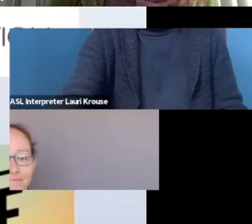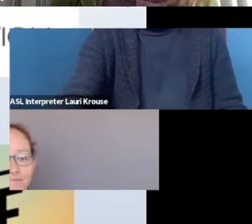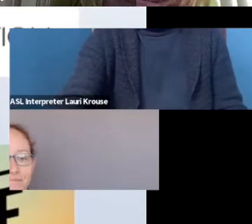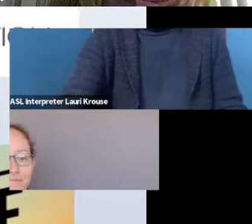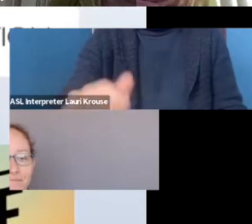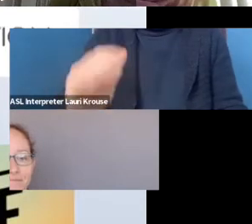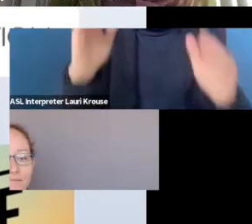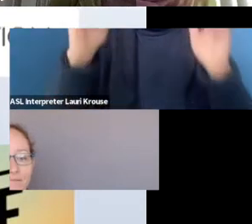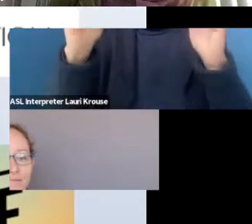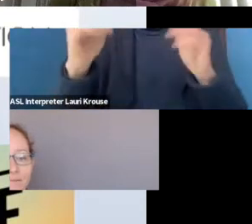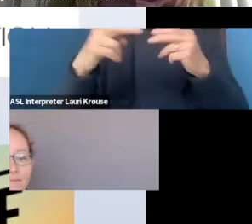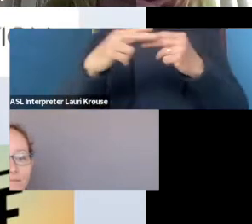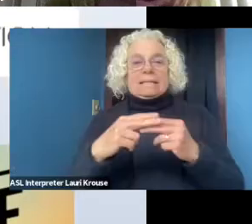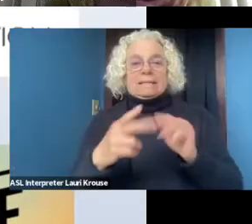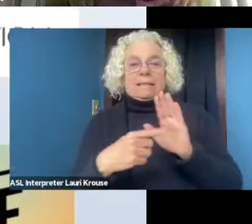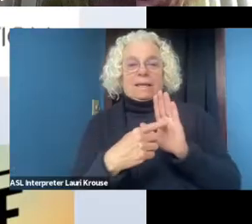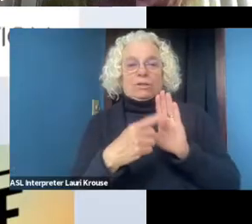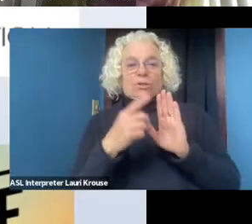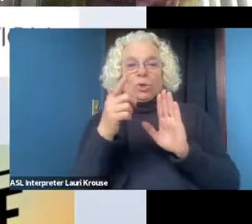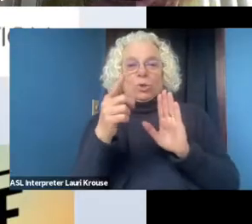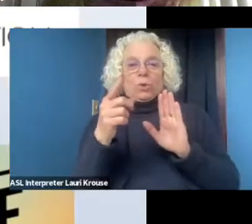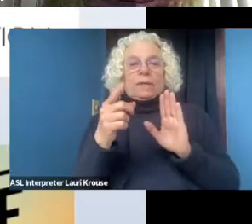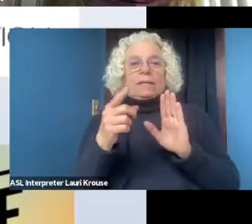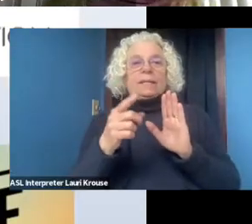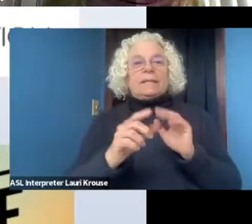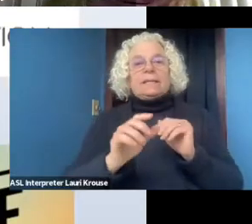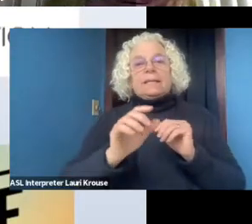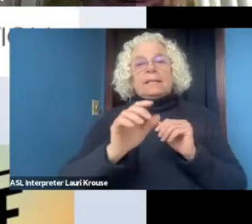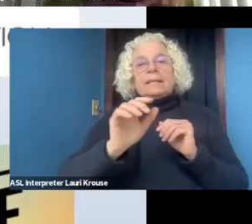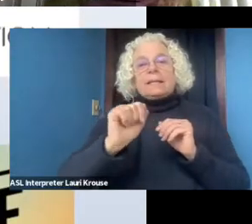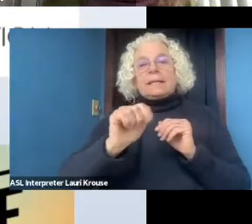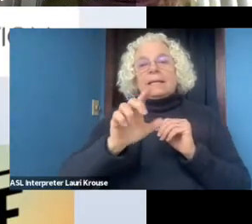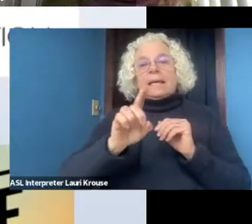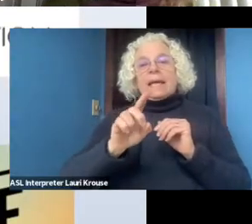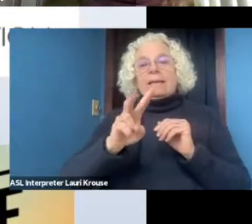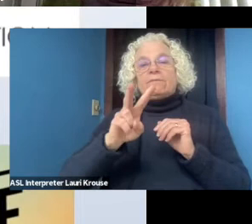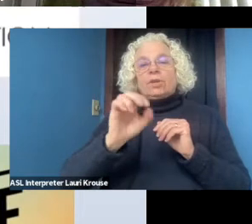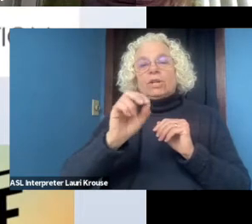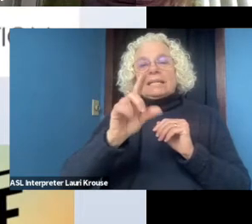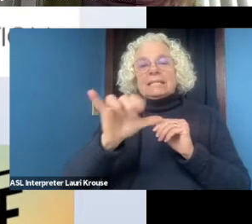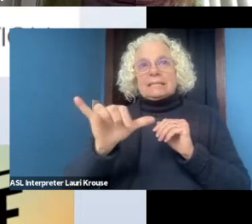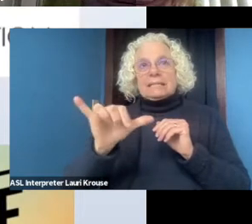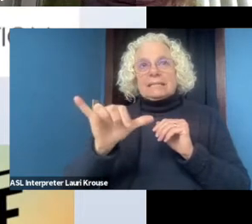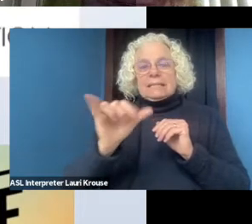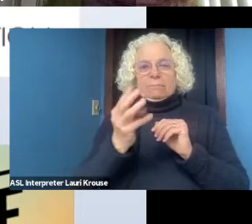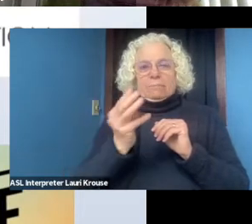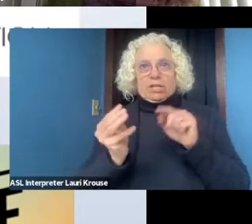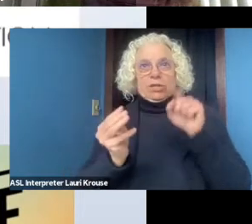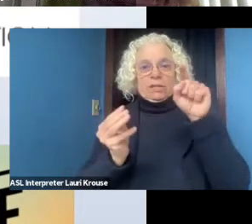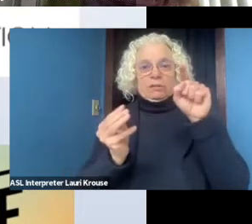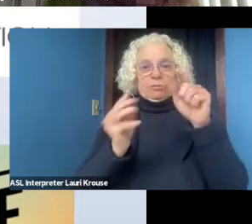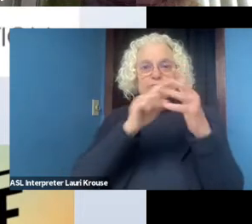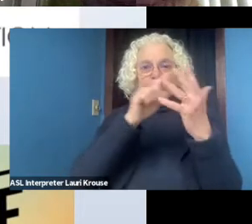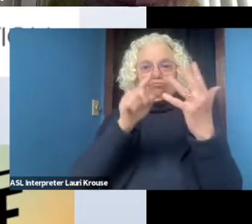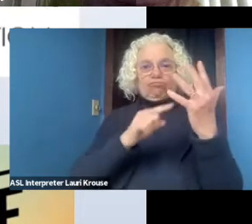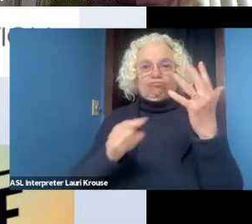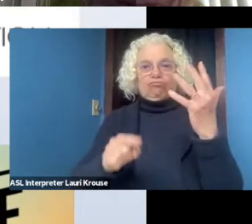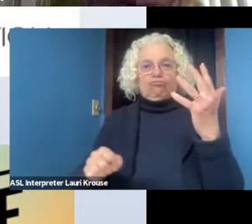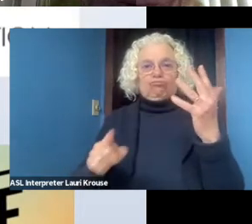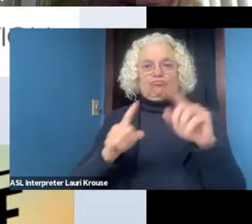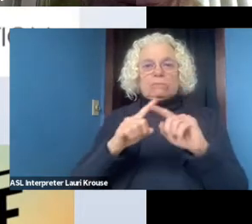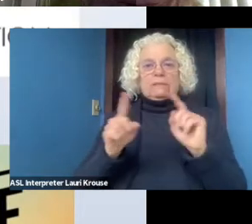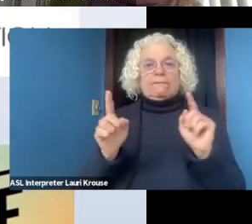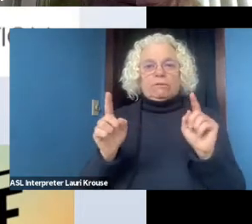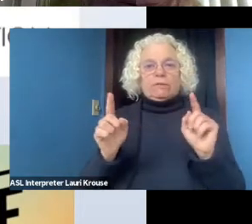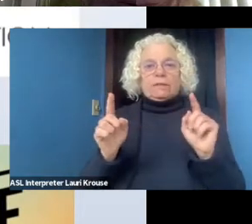Advocacy Materials exists out there. People are eager to work with you. And here are a couple of resources. And there's a lot more on the document